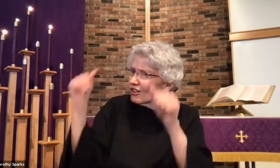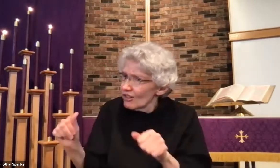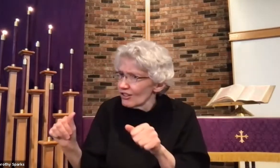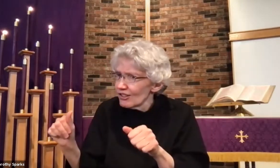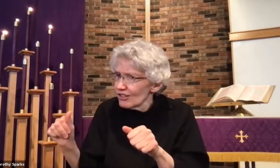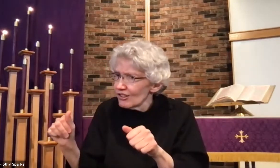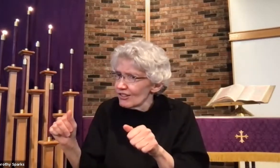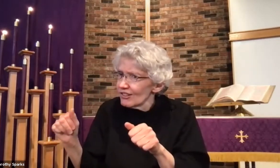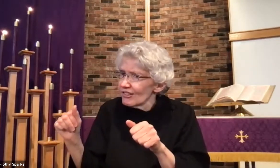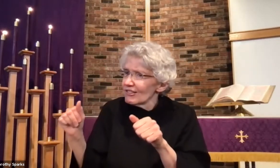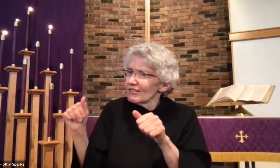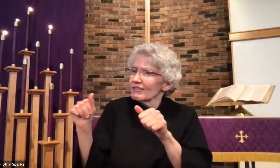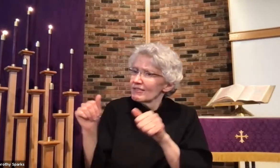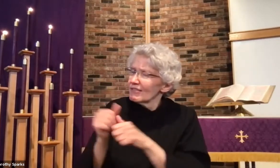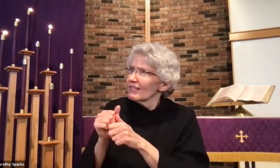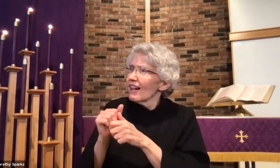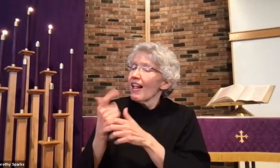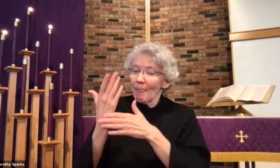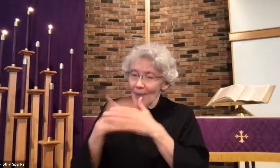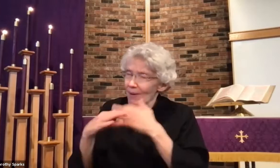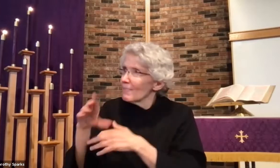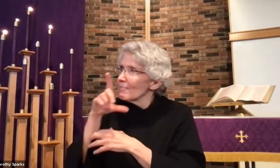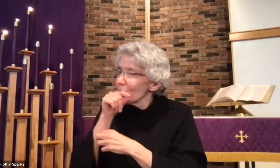They make nests near your altar,